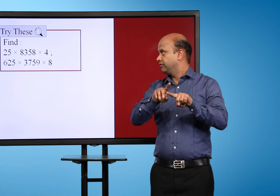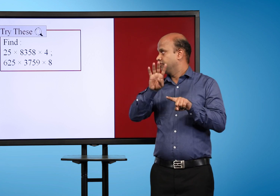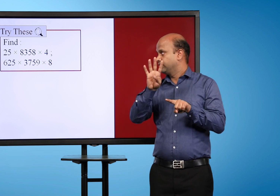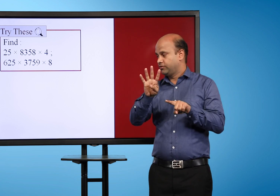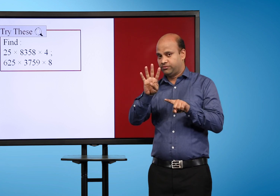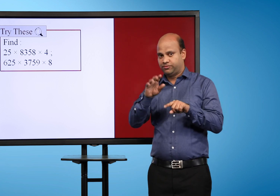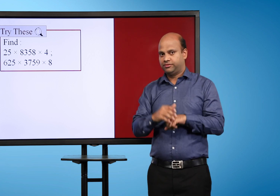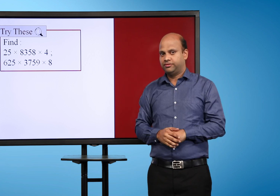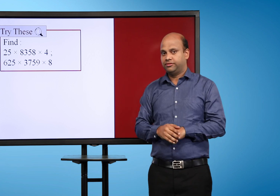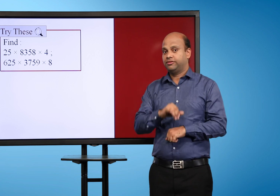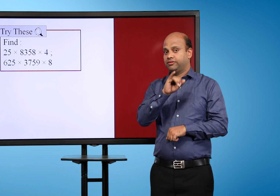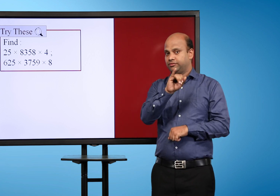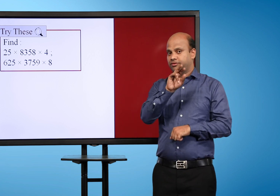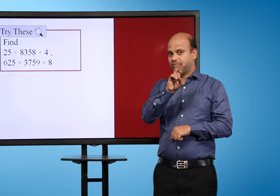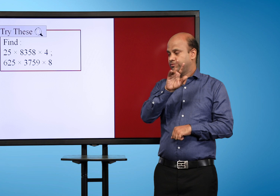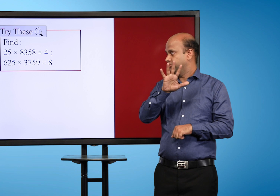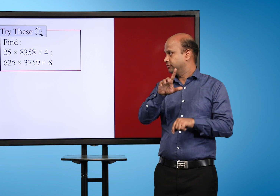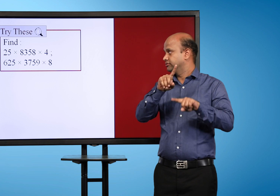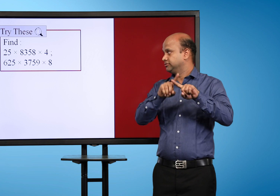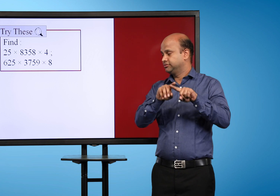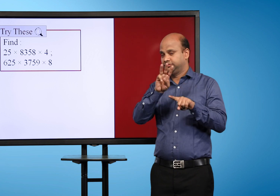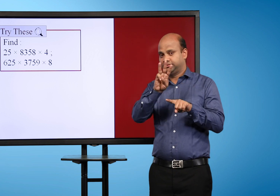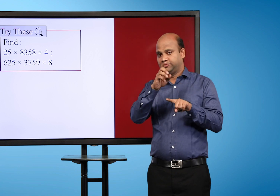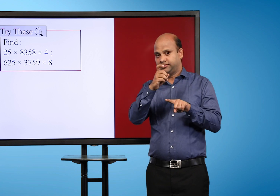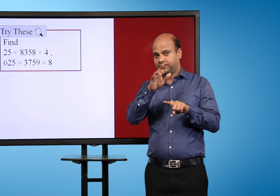8,358 multiplied by 4, 625 multiplied by